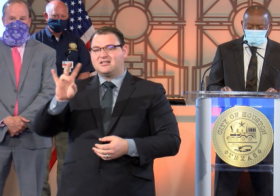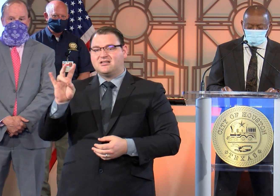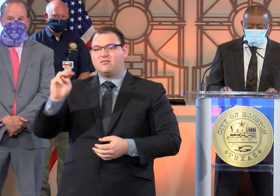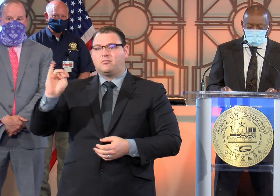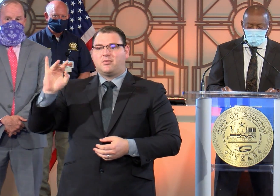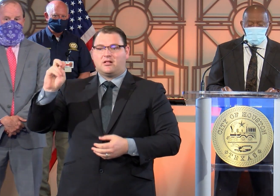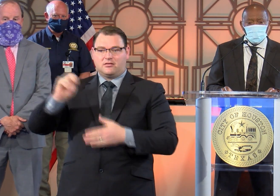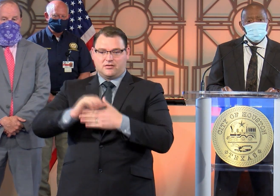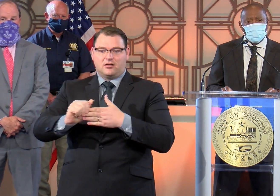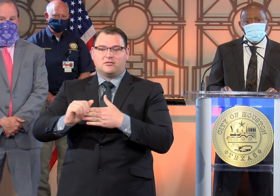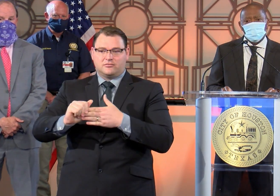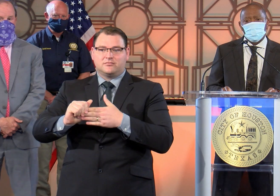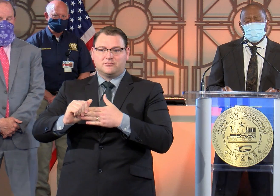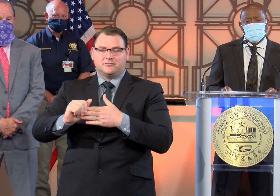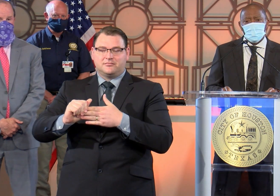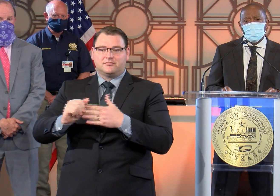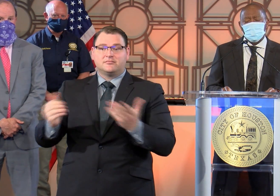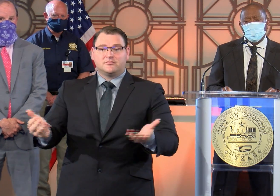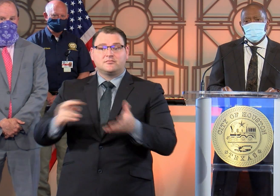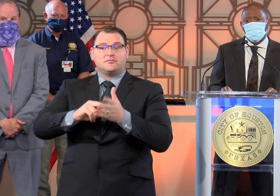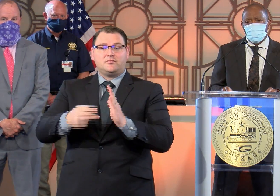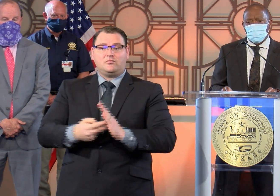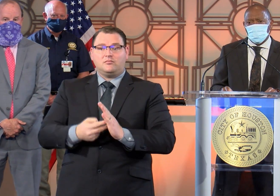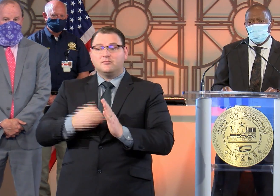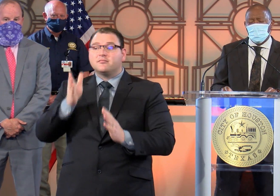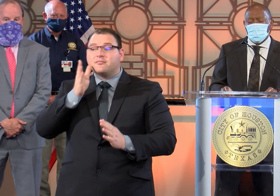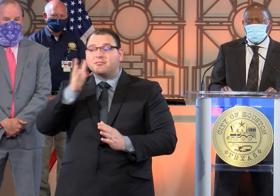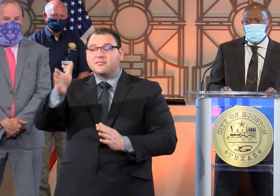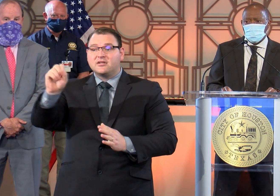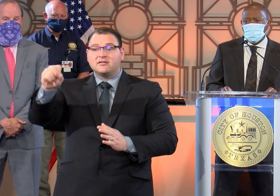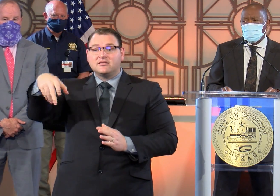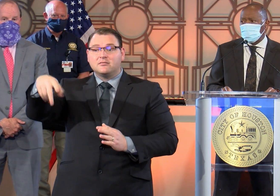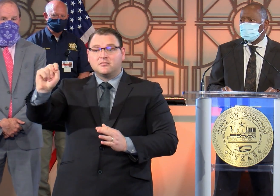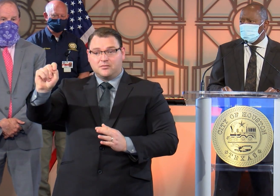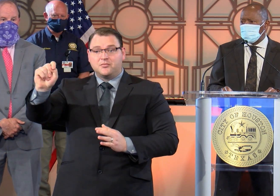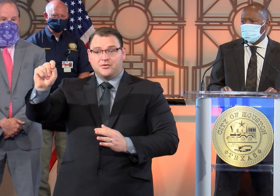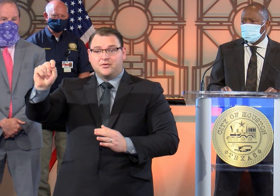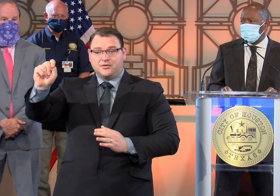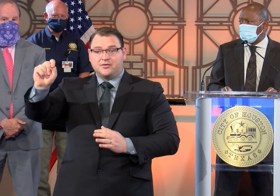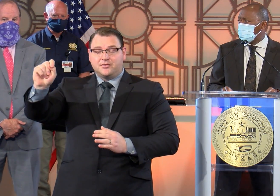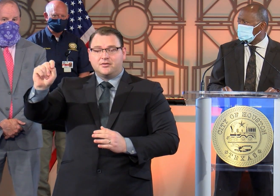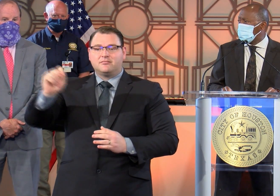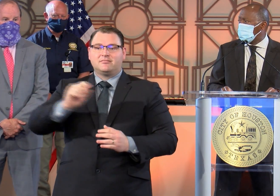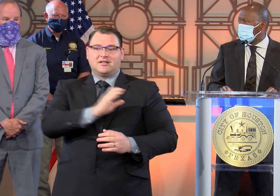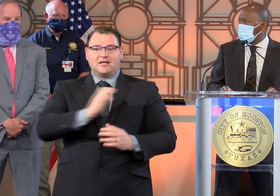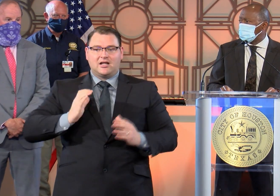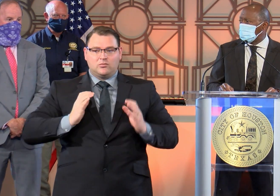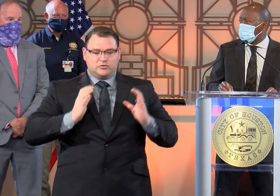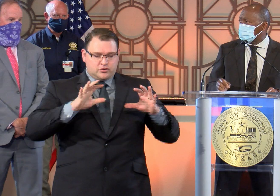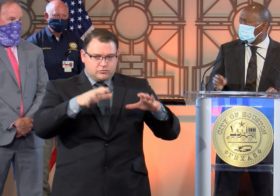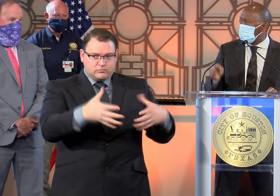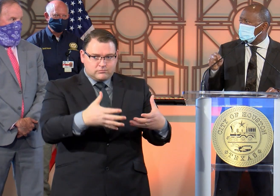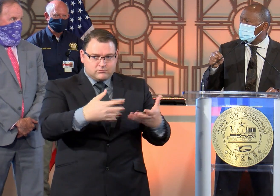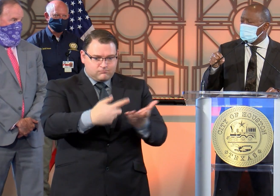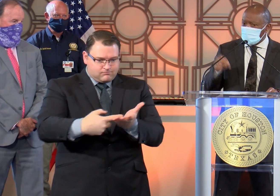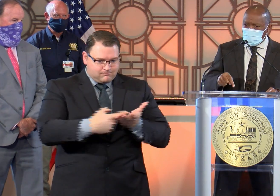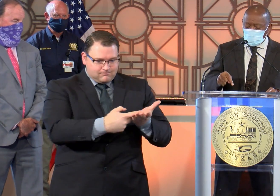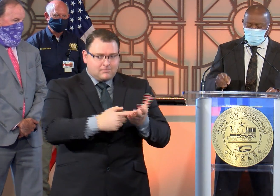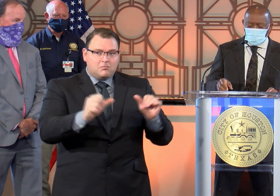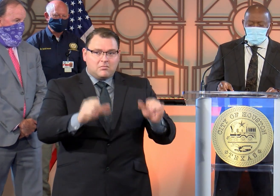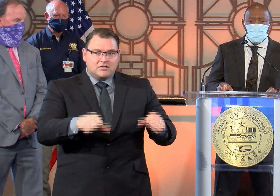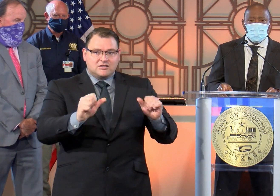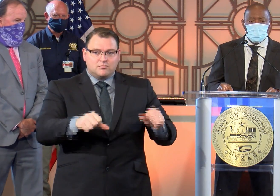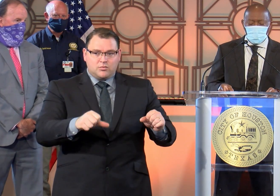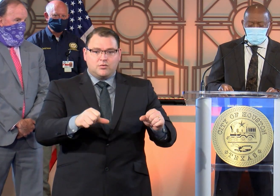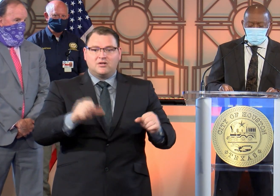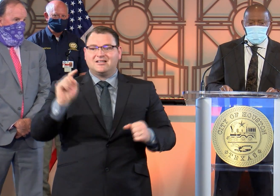million, which means that come September, the council members, we may have to adjust the tax rate